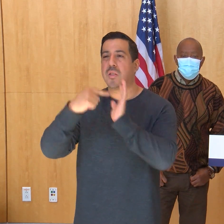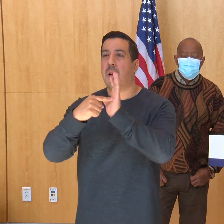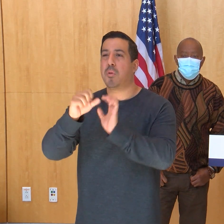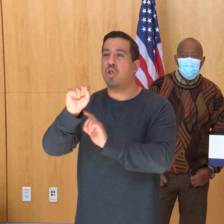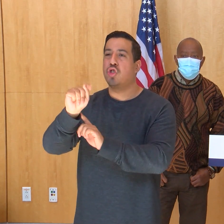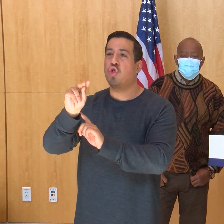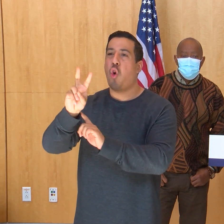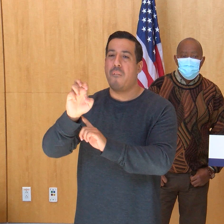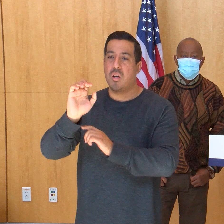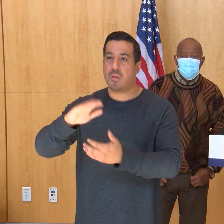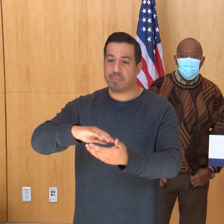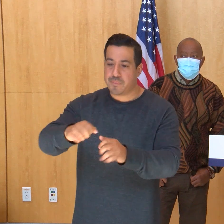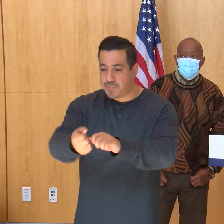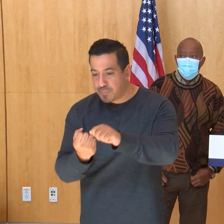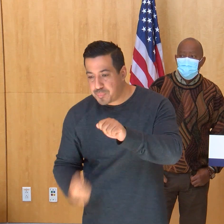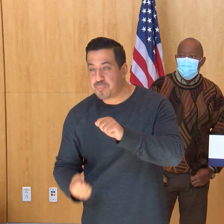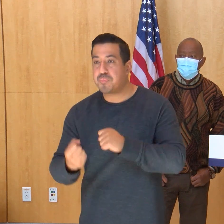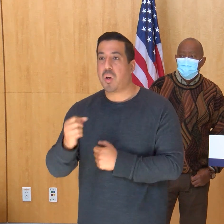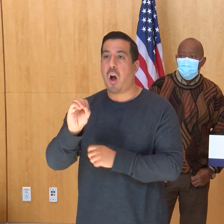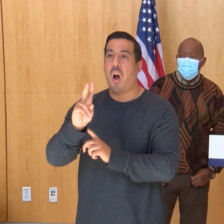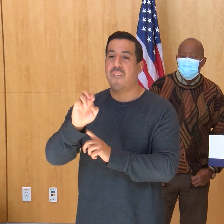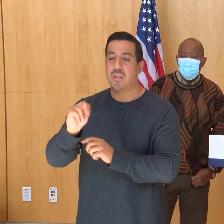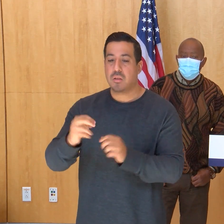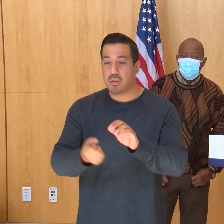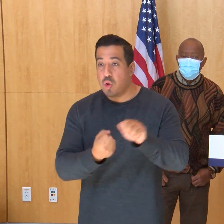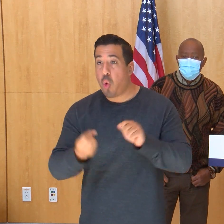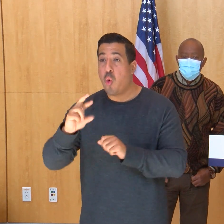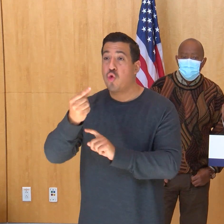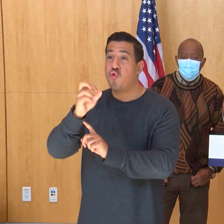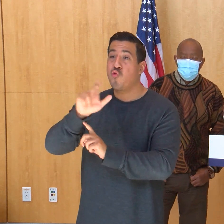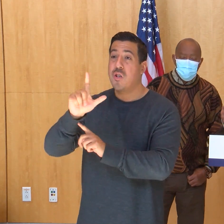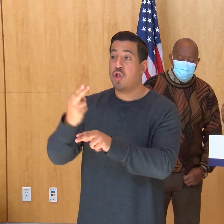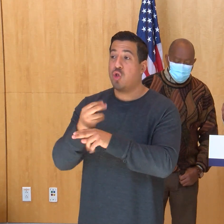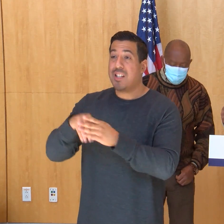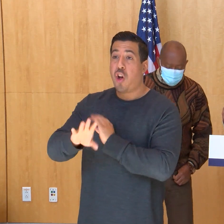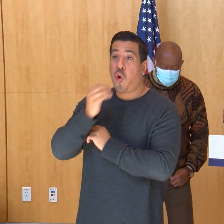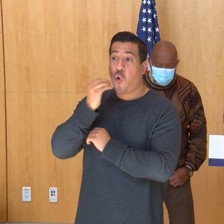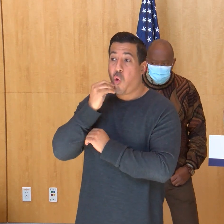heat your homes, if you use the ovens to heat your homes, if you're using grills inside your homes, or if you're